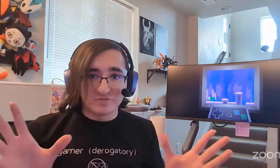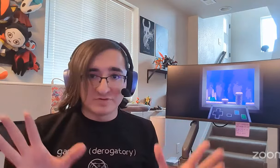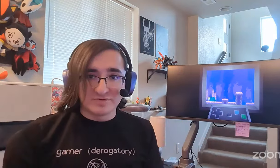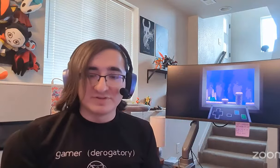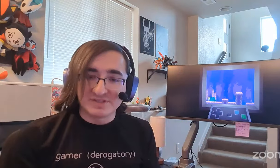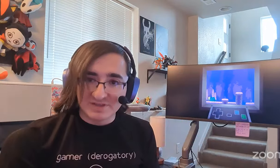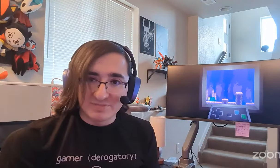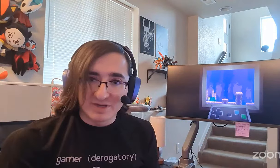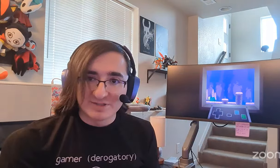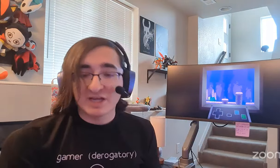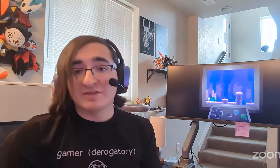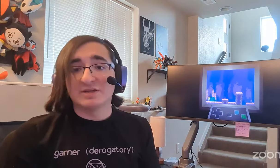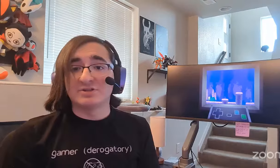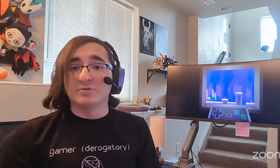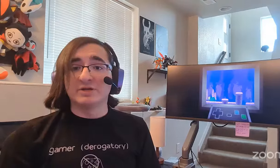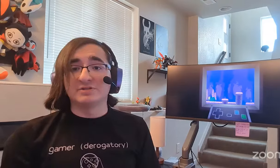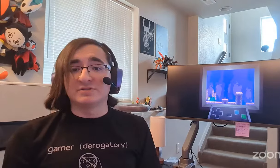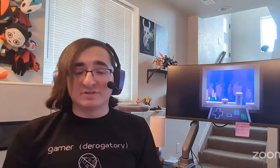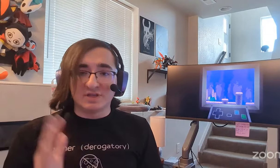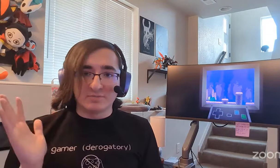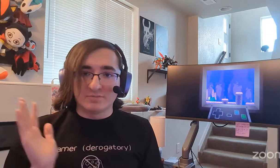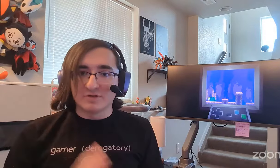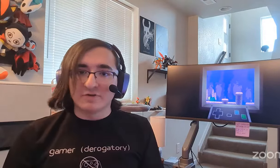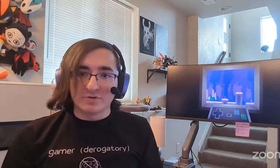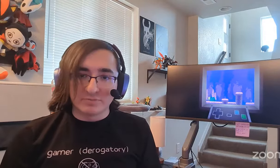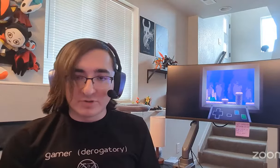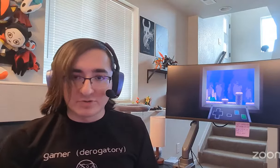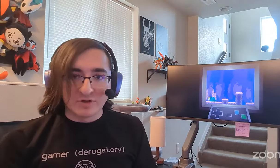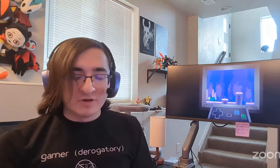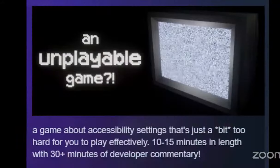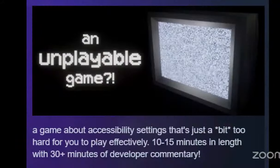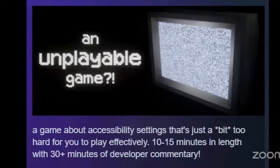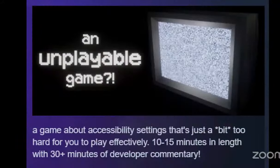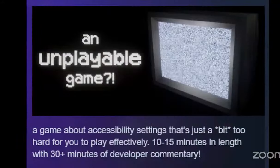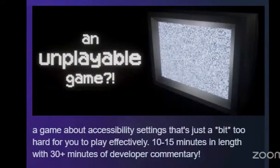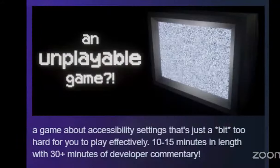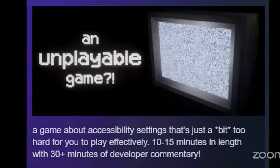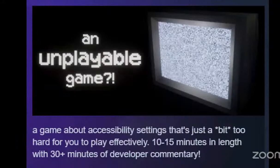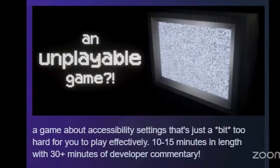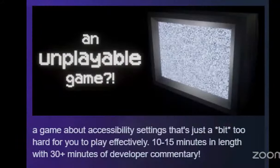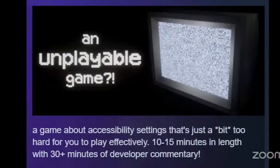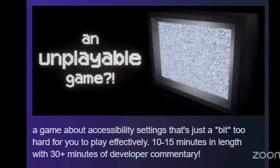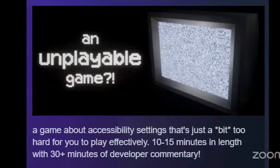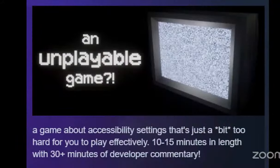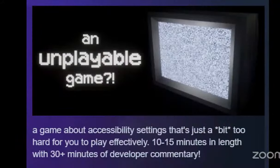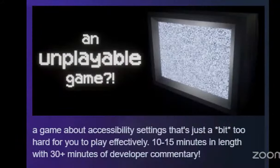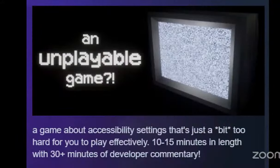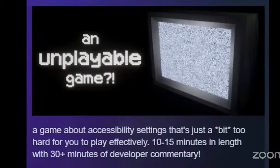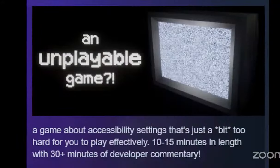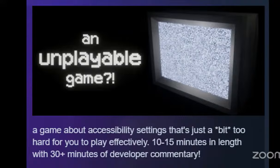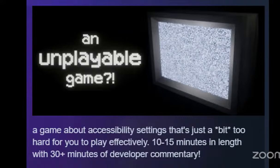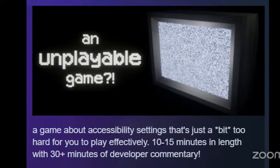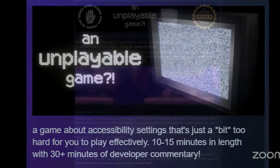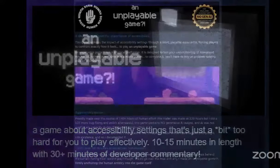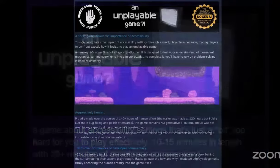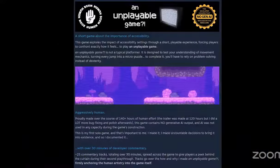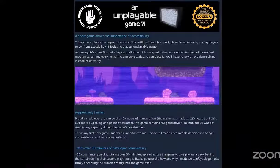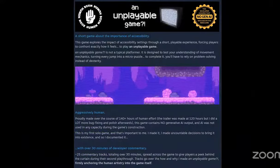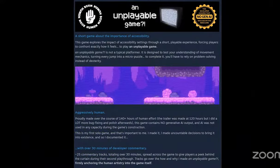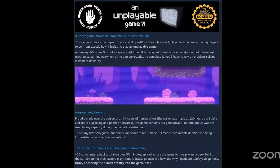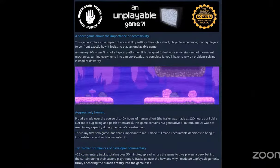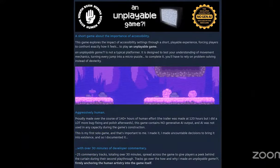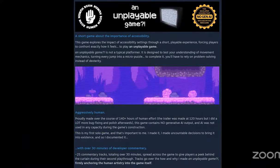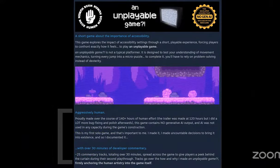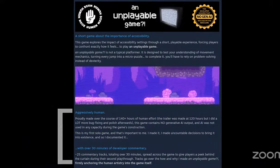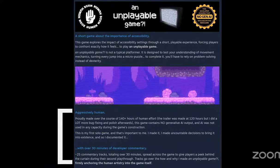all over the Steam page and the itch.io page. It's the same info on both. First, the description of the game is super short. Most of the